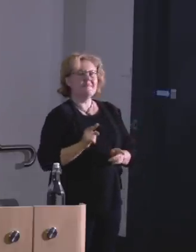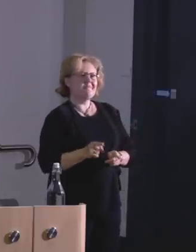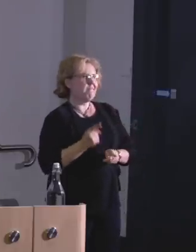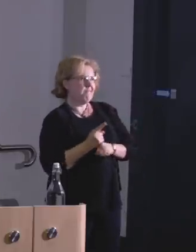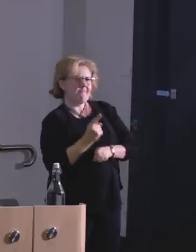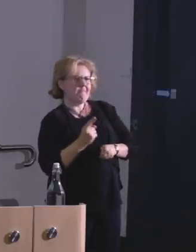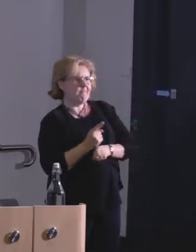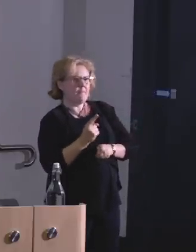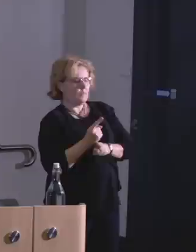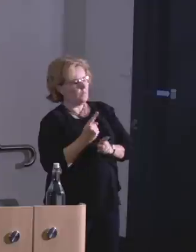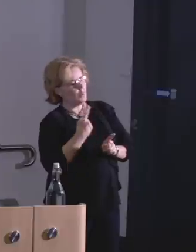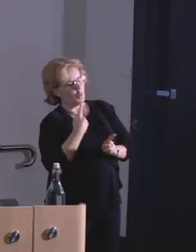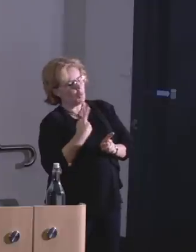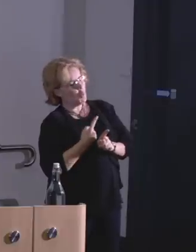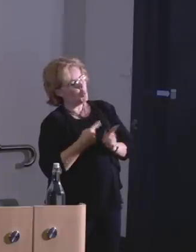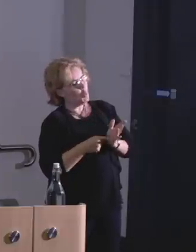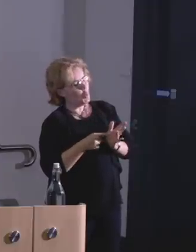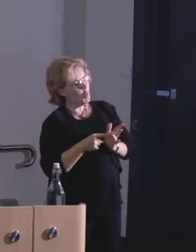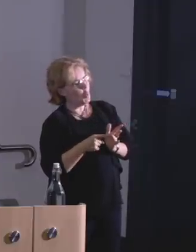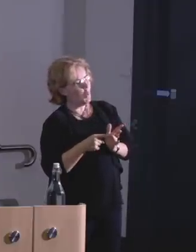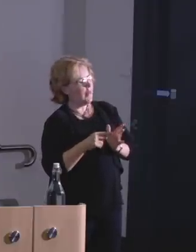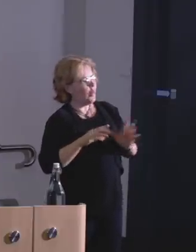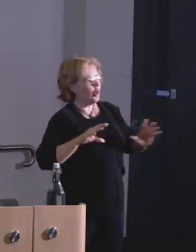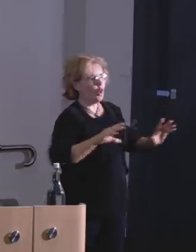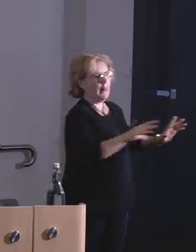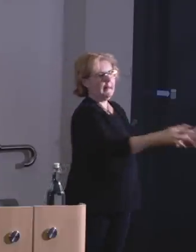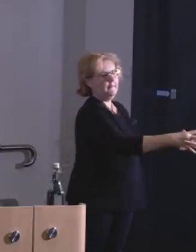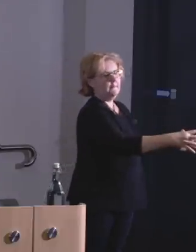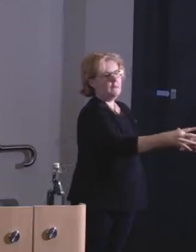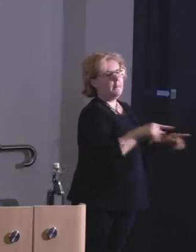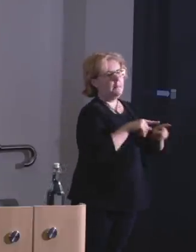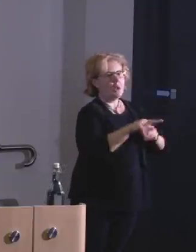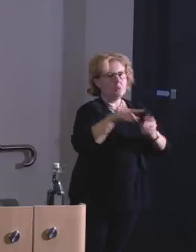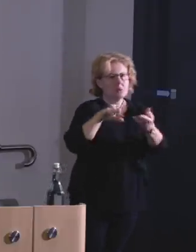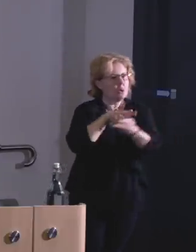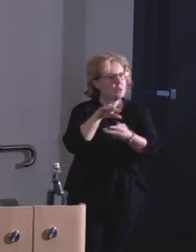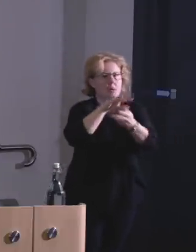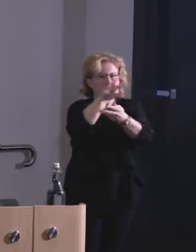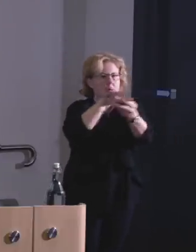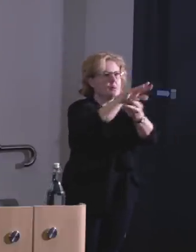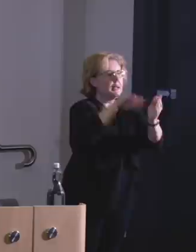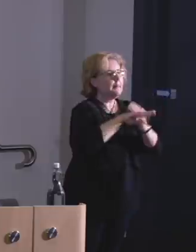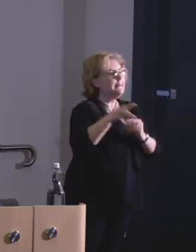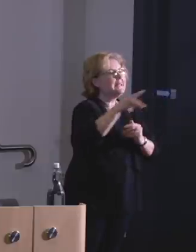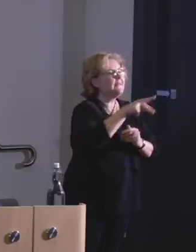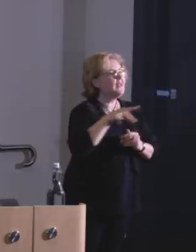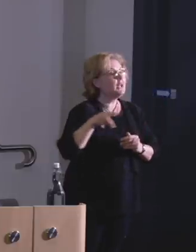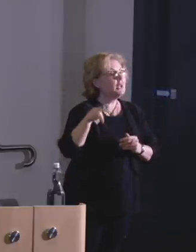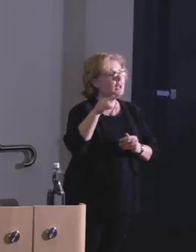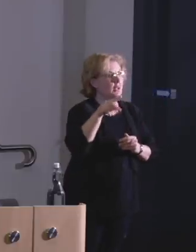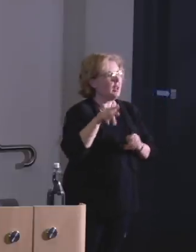And most of the societies in the Pacific are those kind of societies.